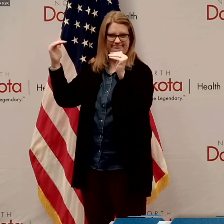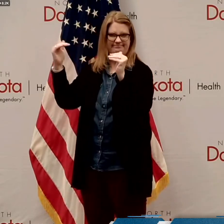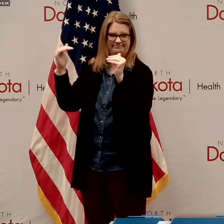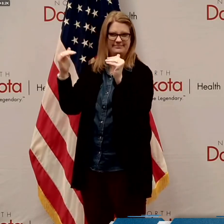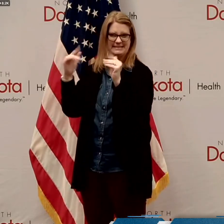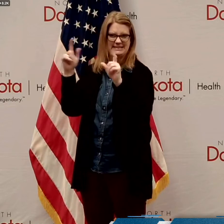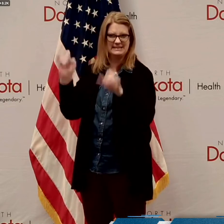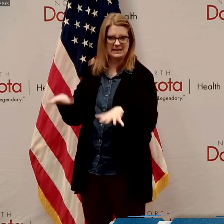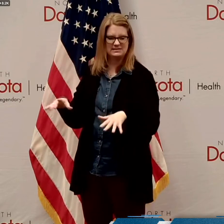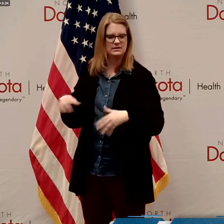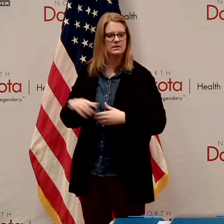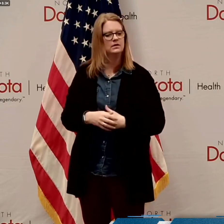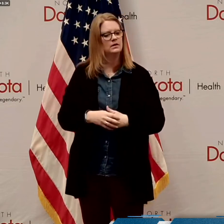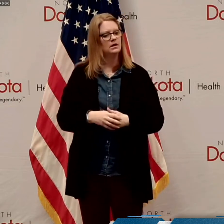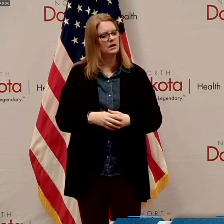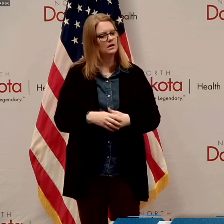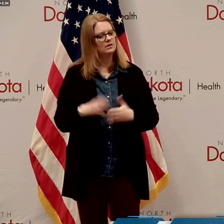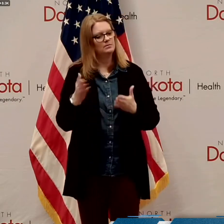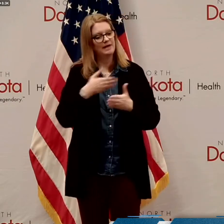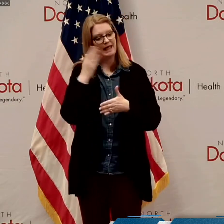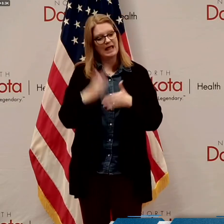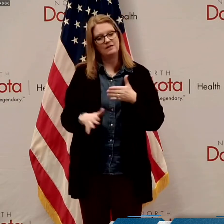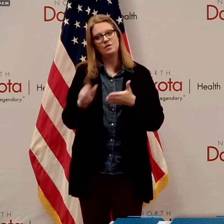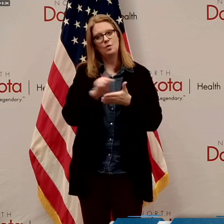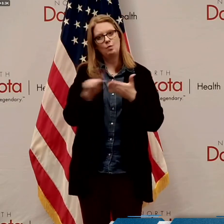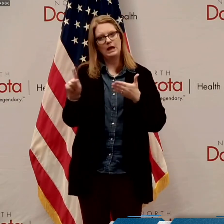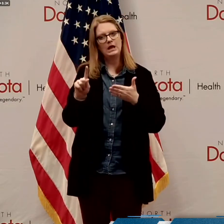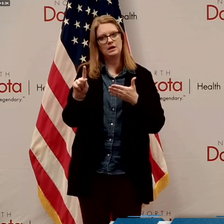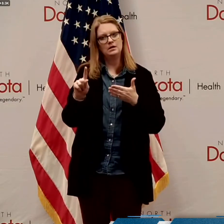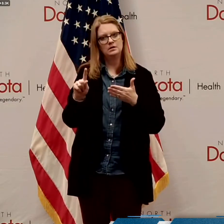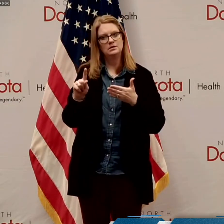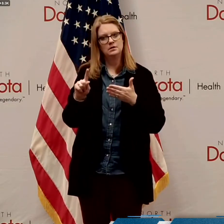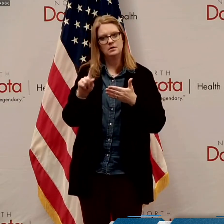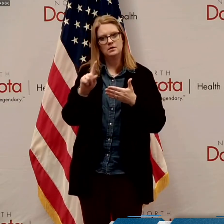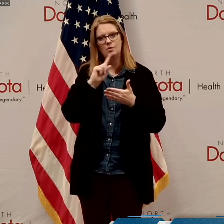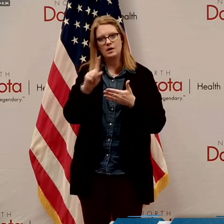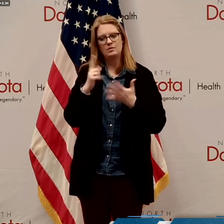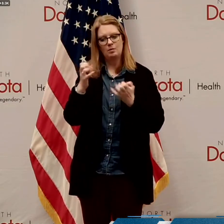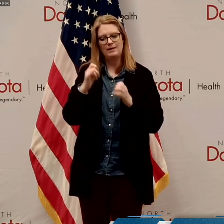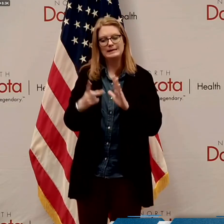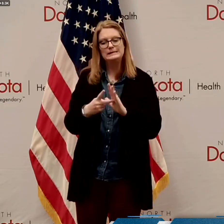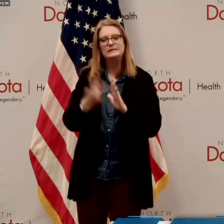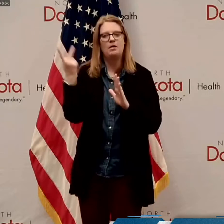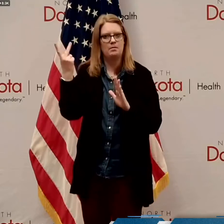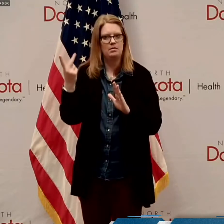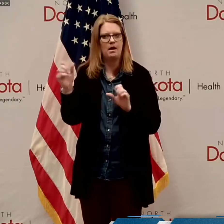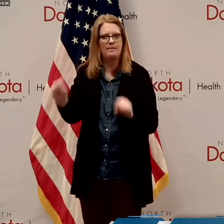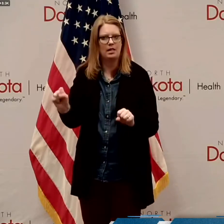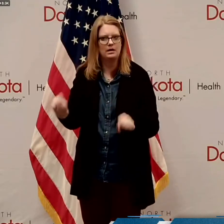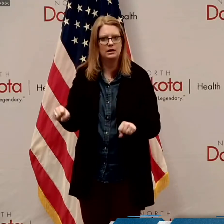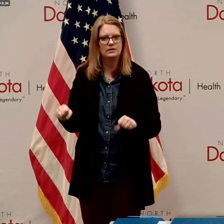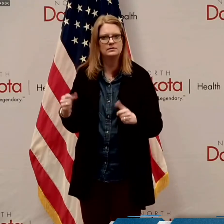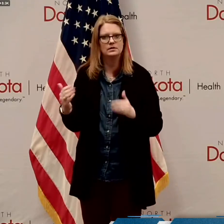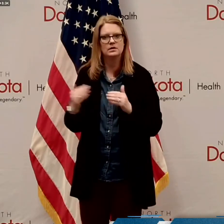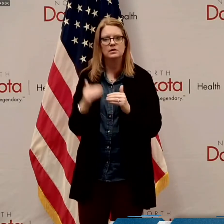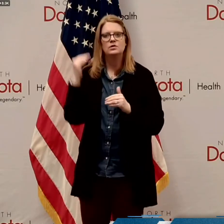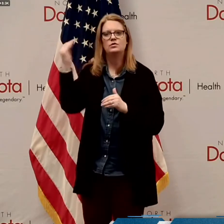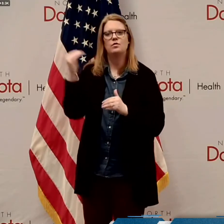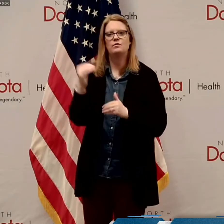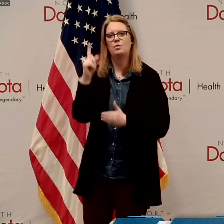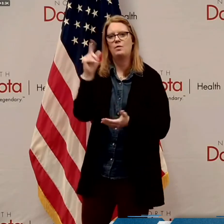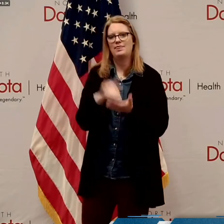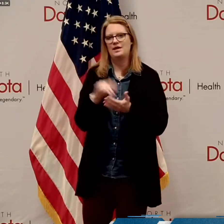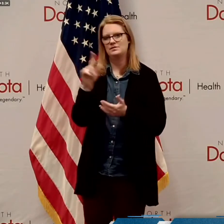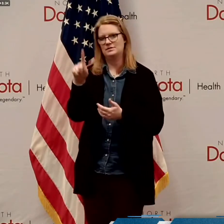doing that this week, and by the end of the week we're on track to double our testing capacity to over 1,100 tests